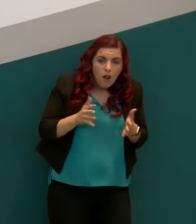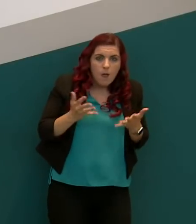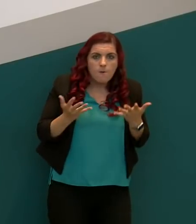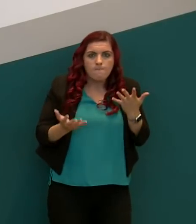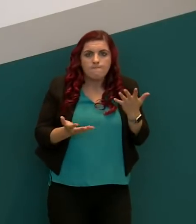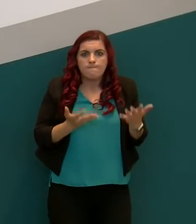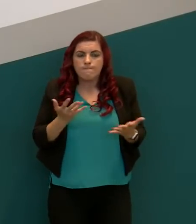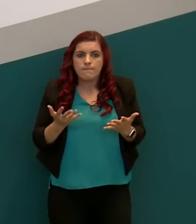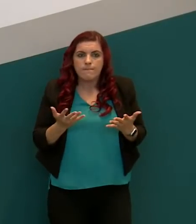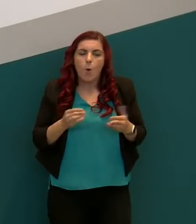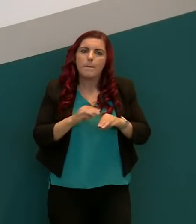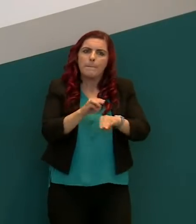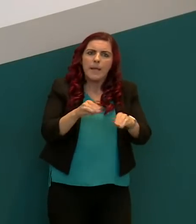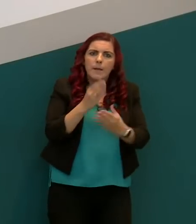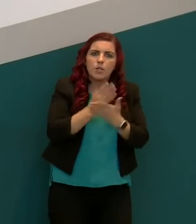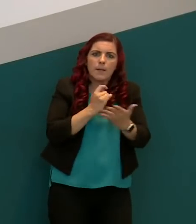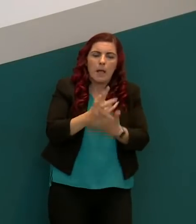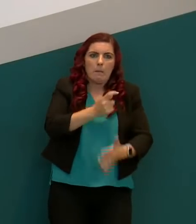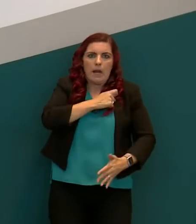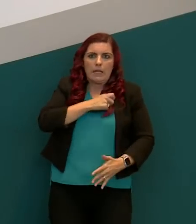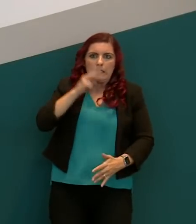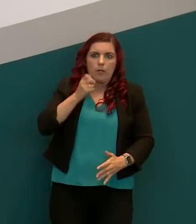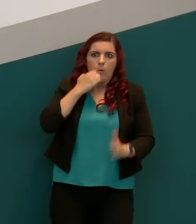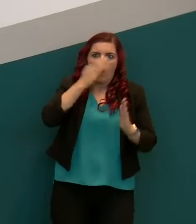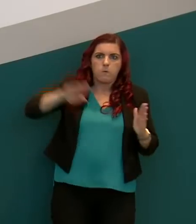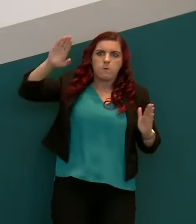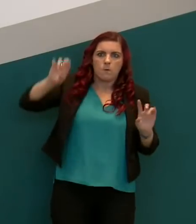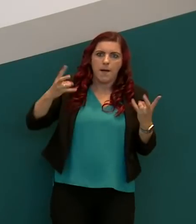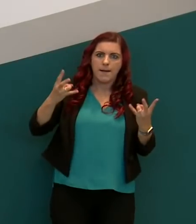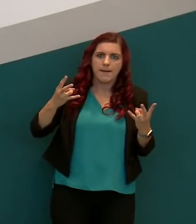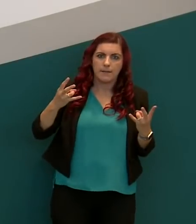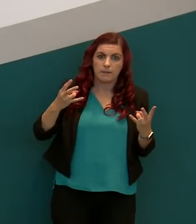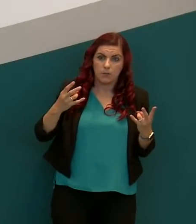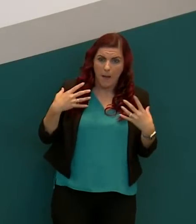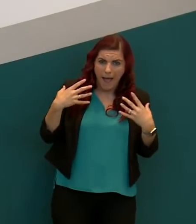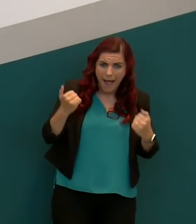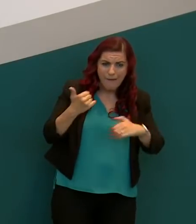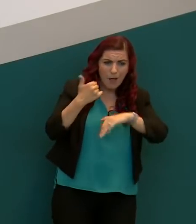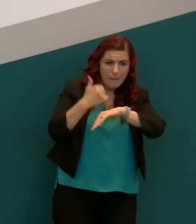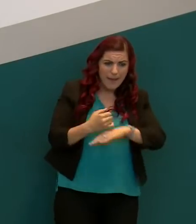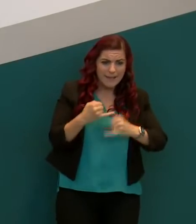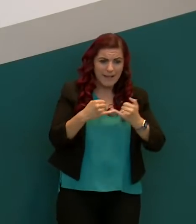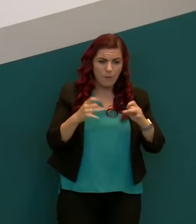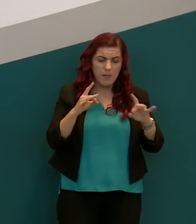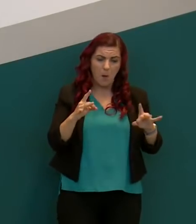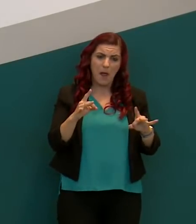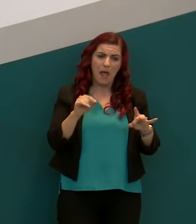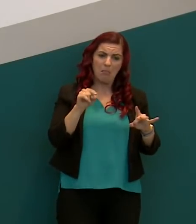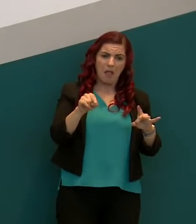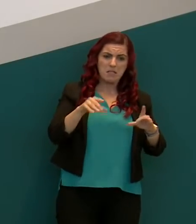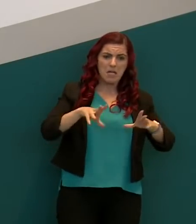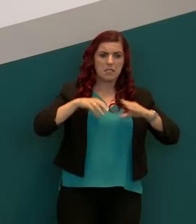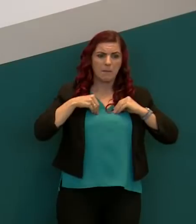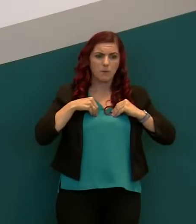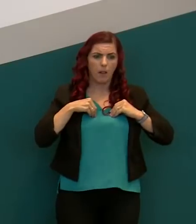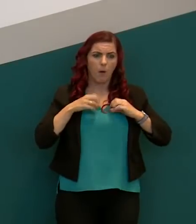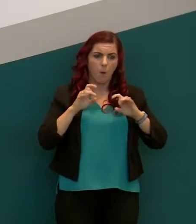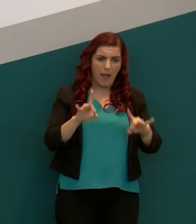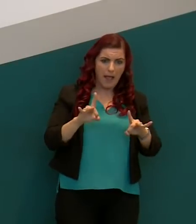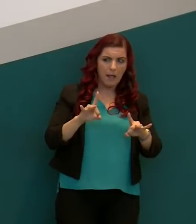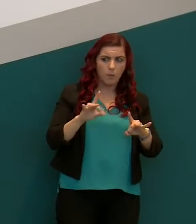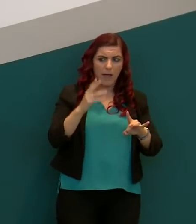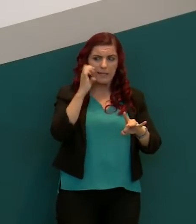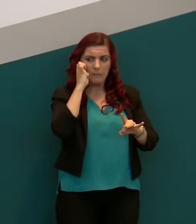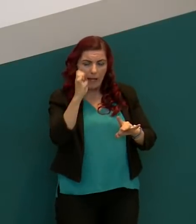I guess the public sometimes will panic when they see a number jutting up. I mean, is there a base level where we go, okay, this is acceptable, we don't need to panic, this is expected and